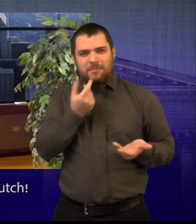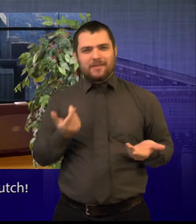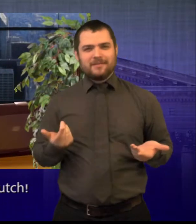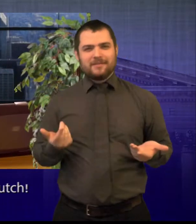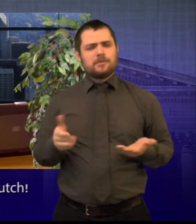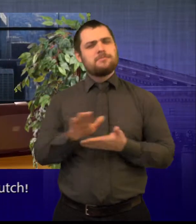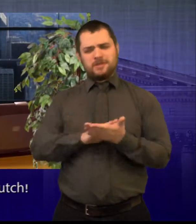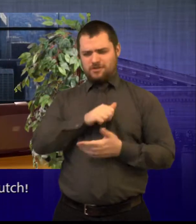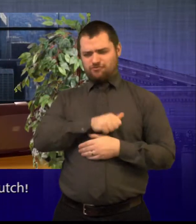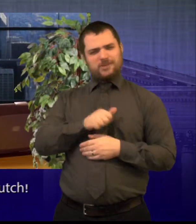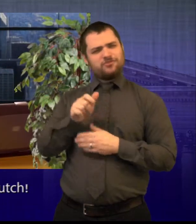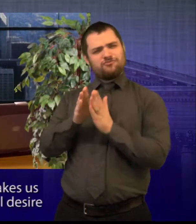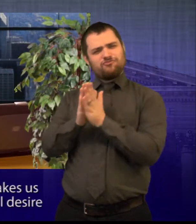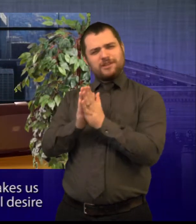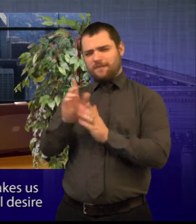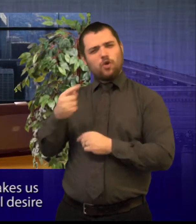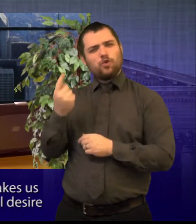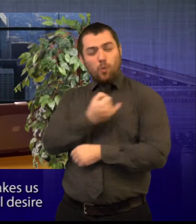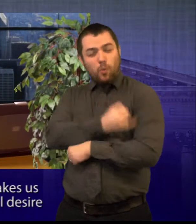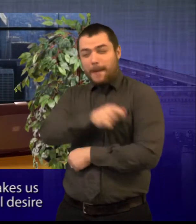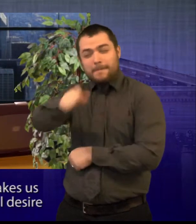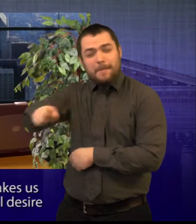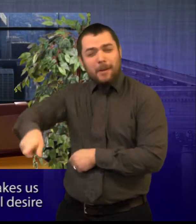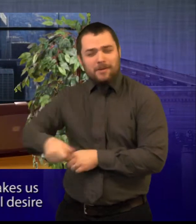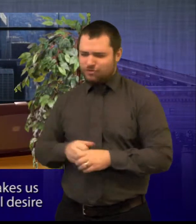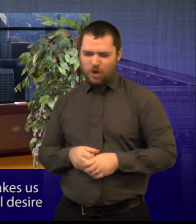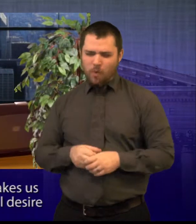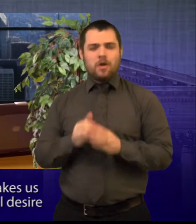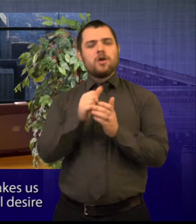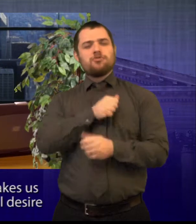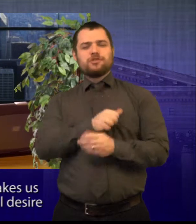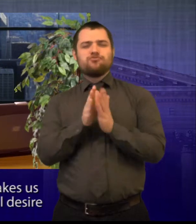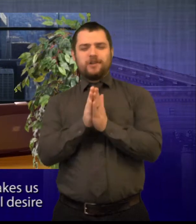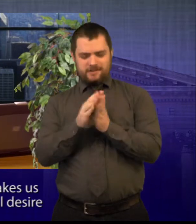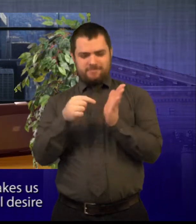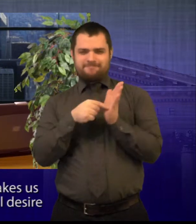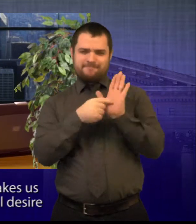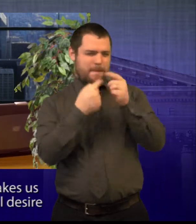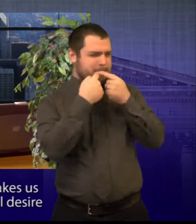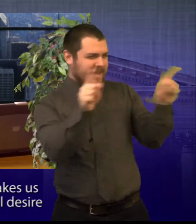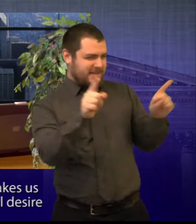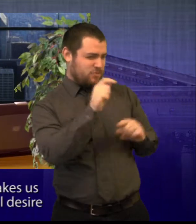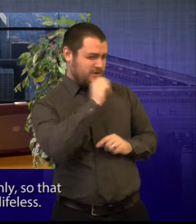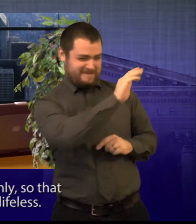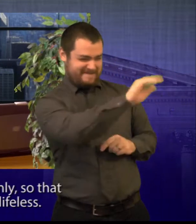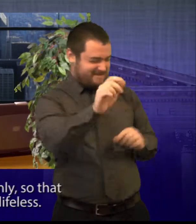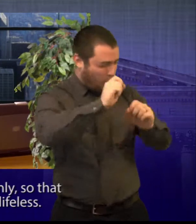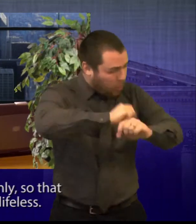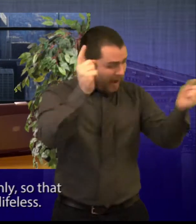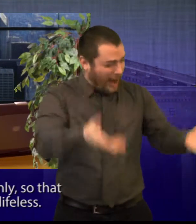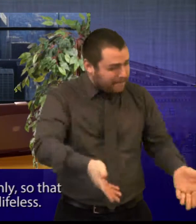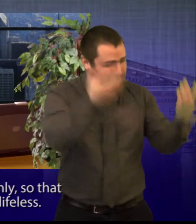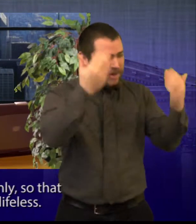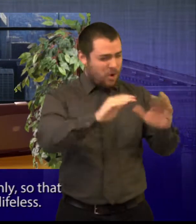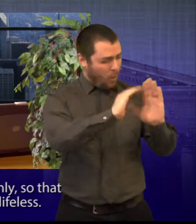Christianity is no mere crutch. It is the message which shakes us out of our strange, irrational desire to live for